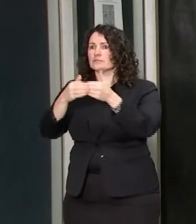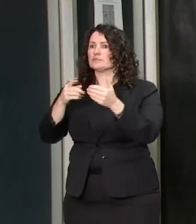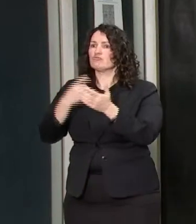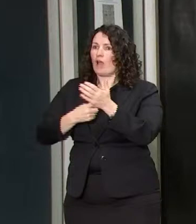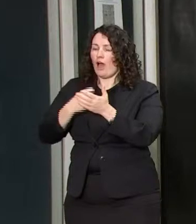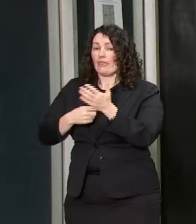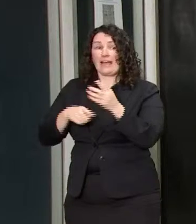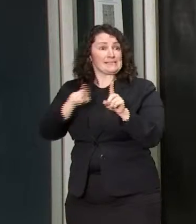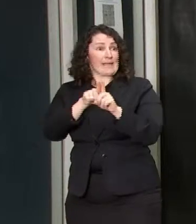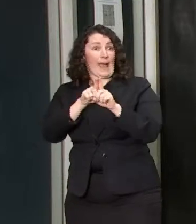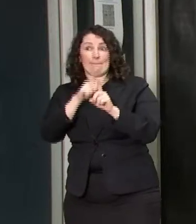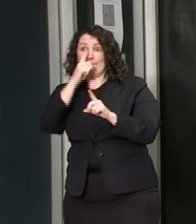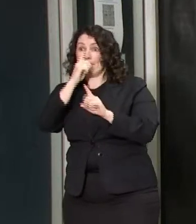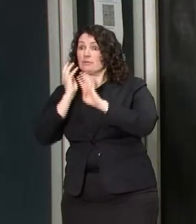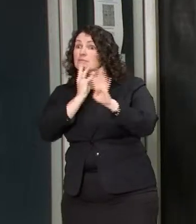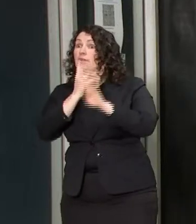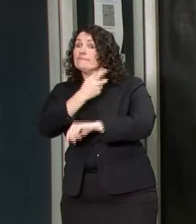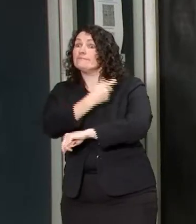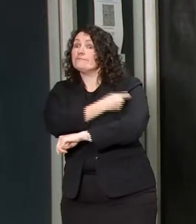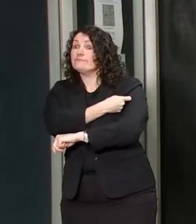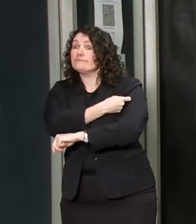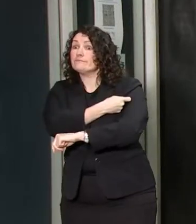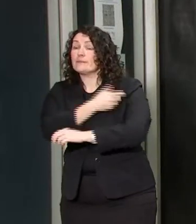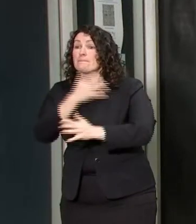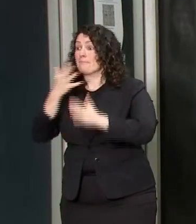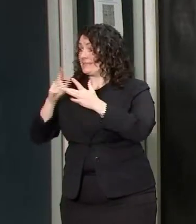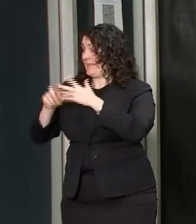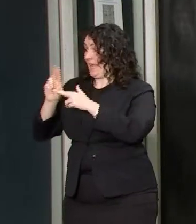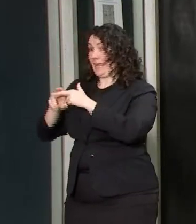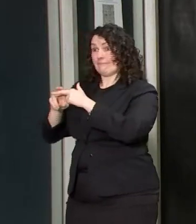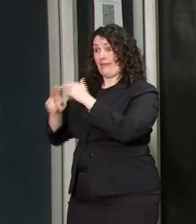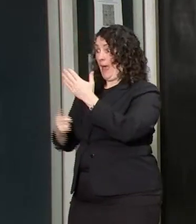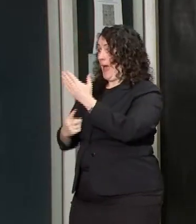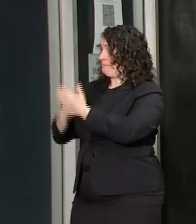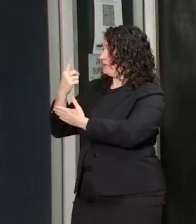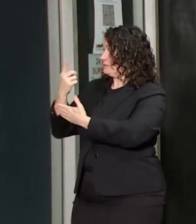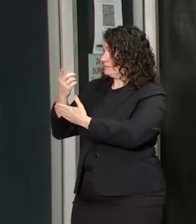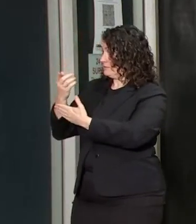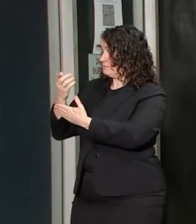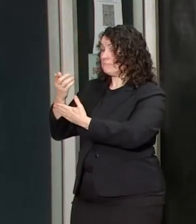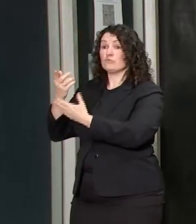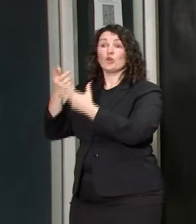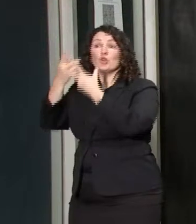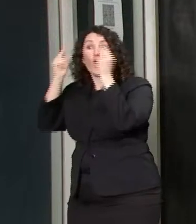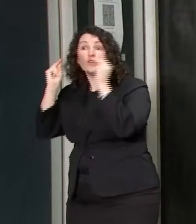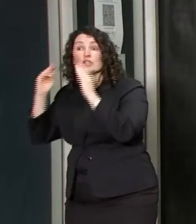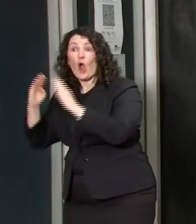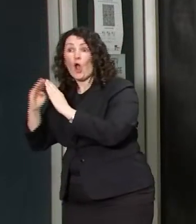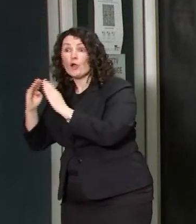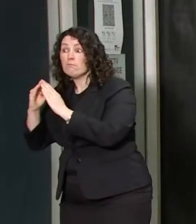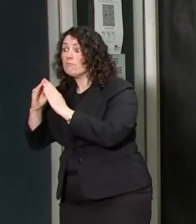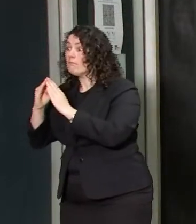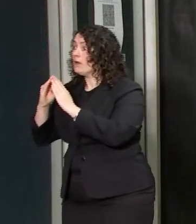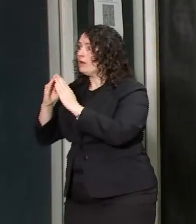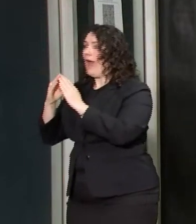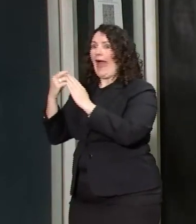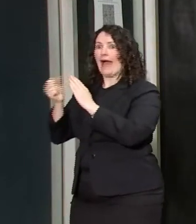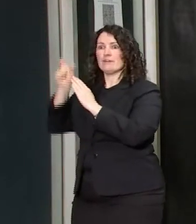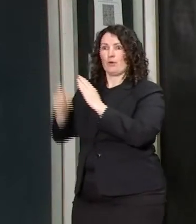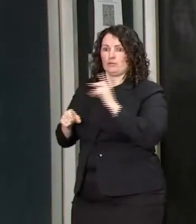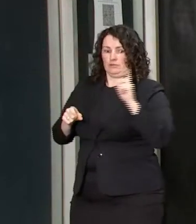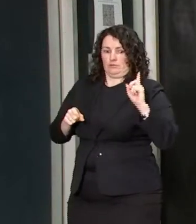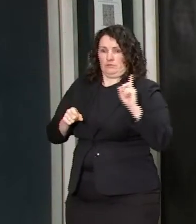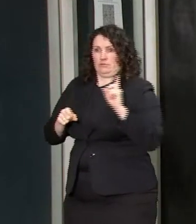So if the virus is introduced into a room full of elderly people, much less chance of that becoming an outbreak.